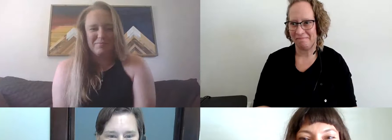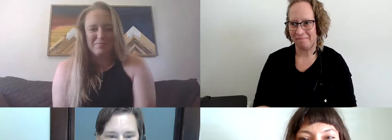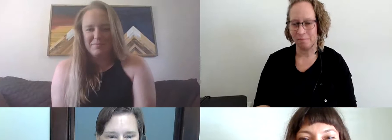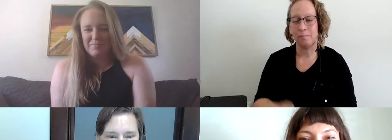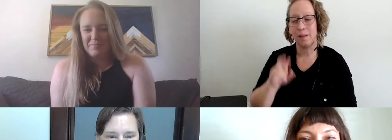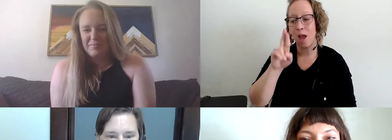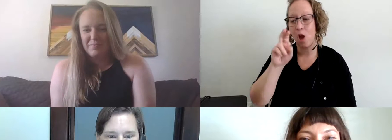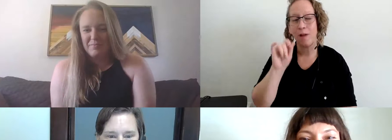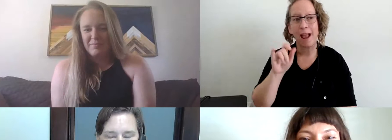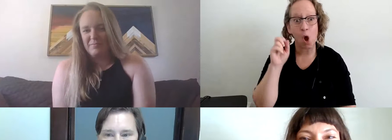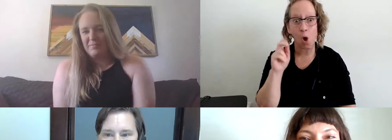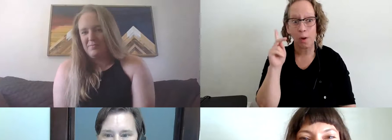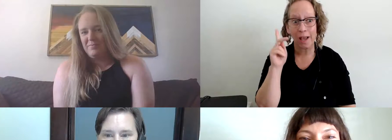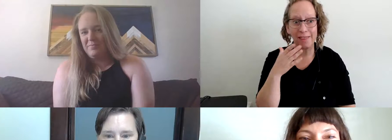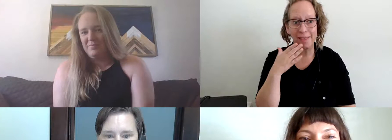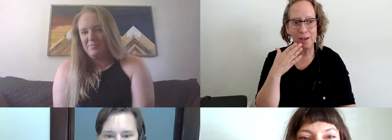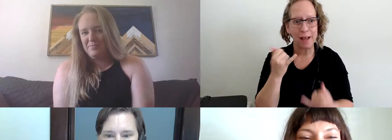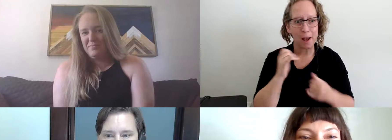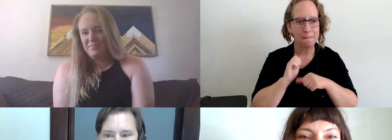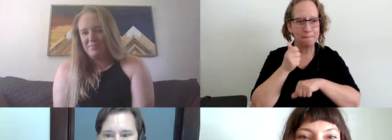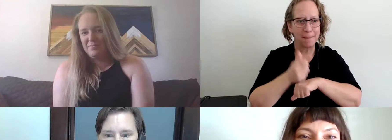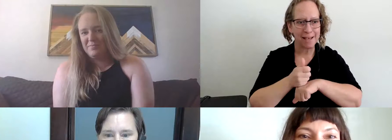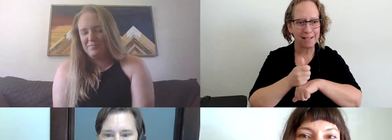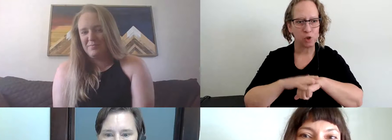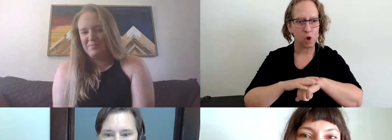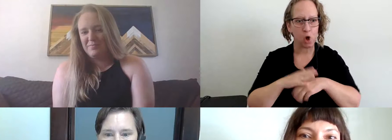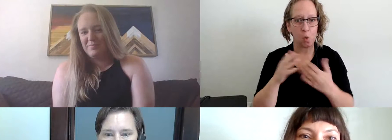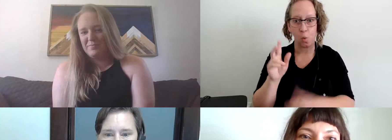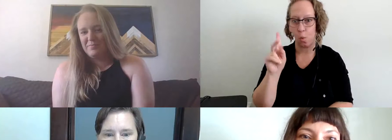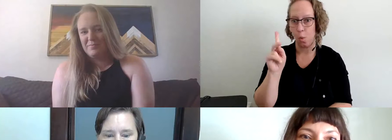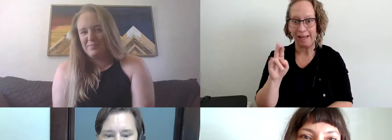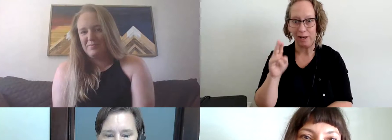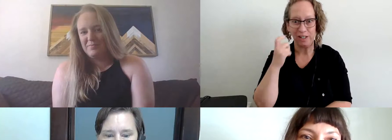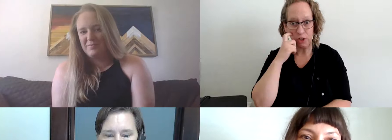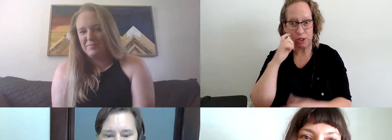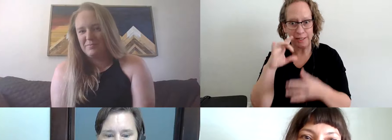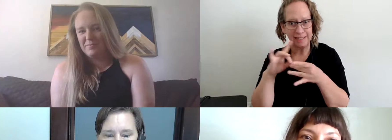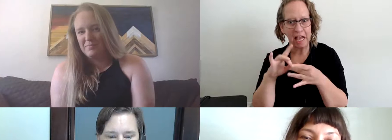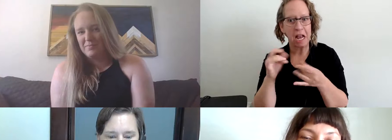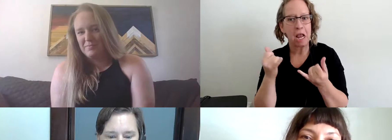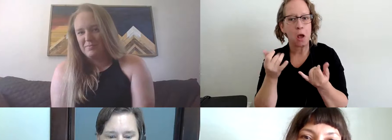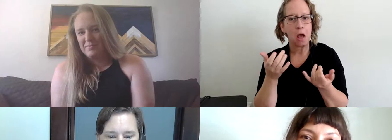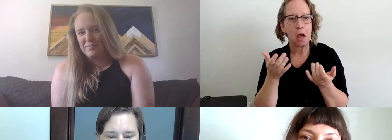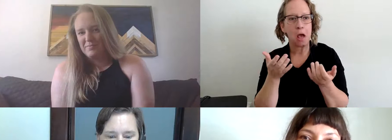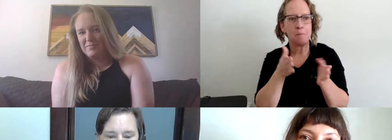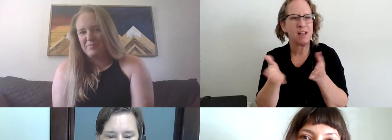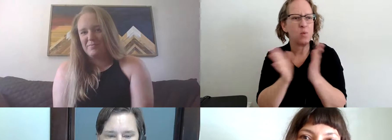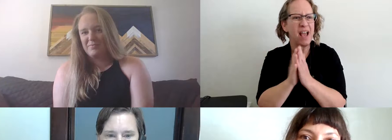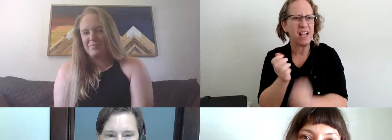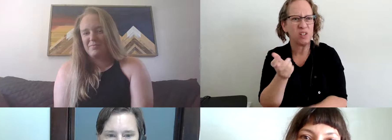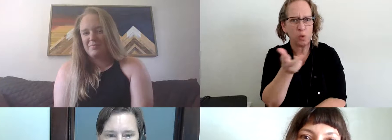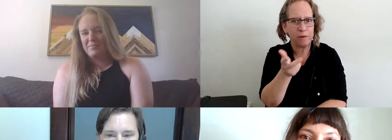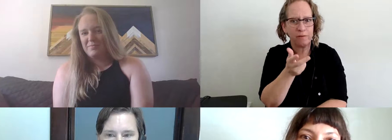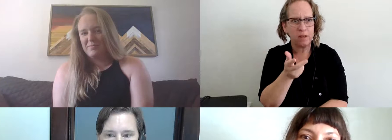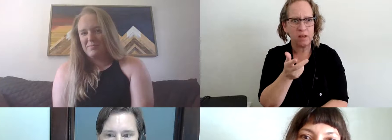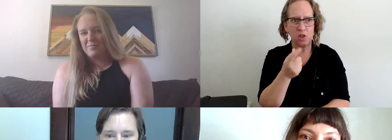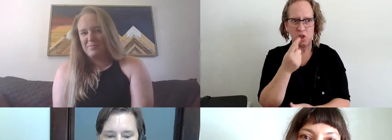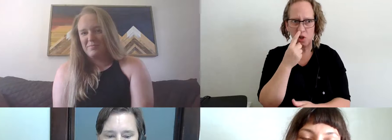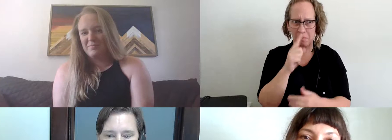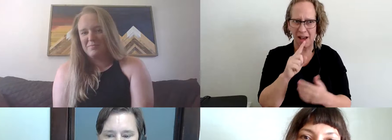Okay, thank you. Now, based on what Kirsten just said, I'm going to ask all 3 if you would